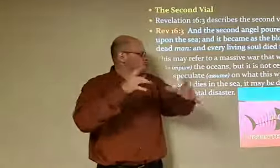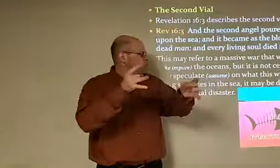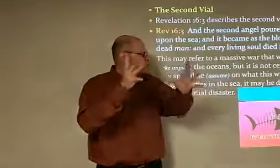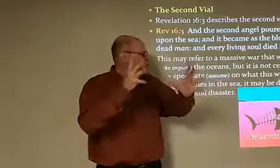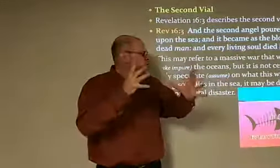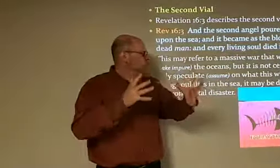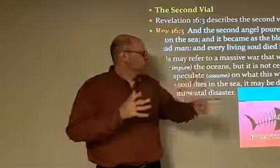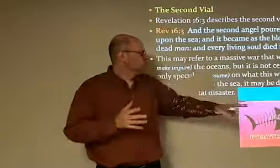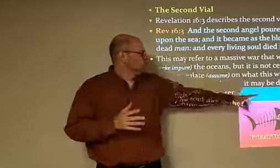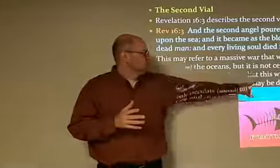But it's not certain.